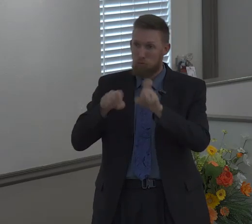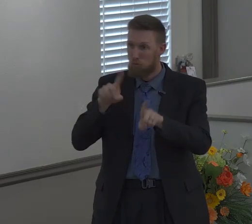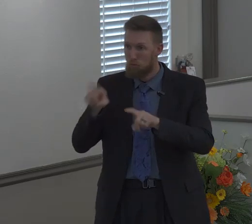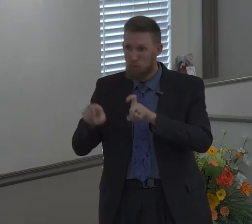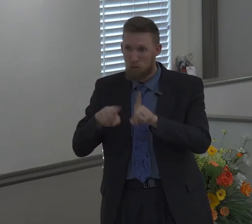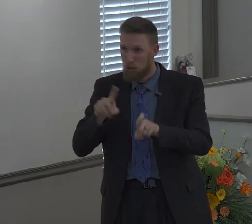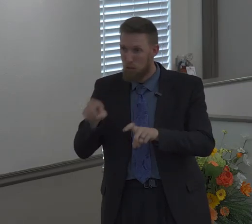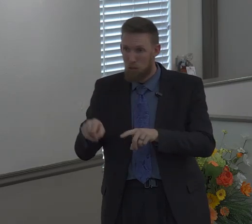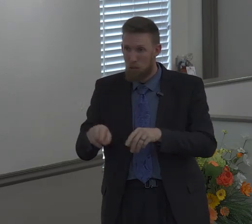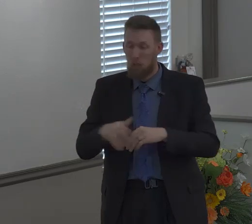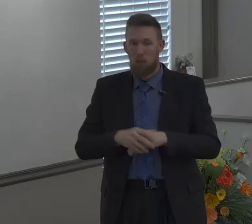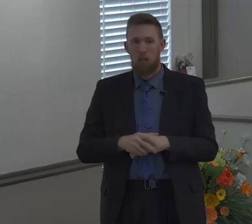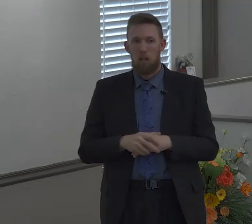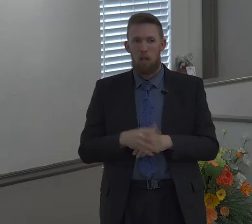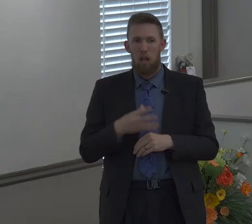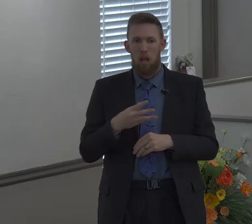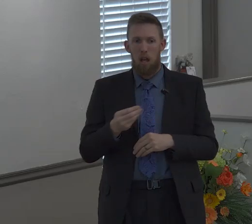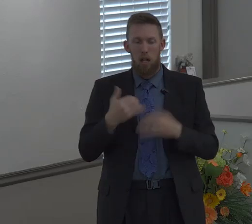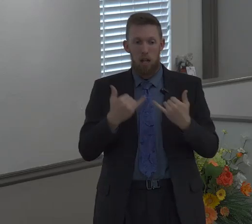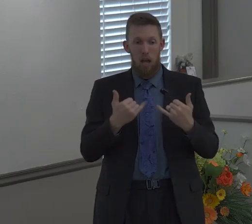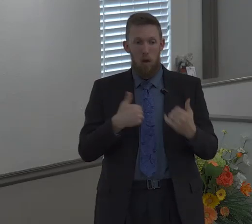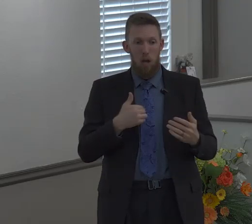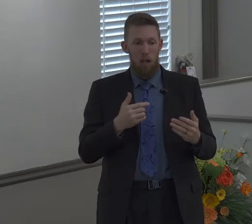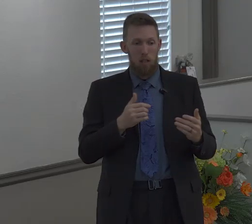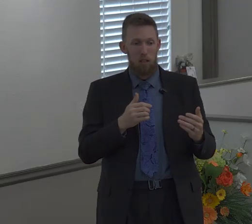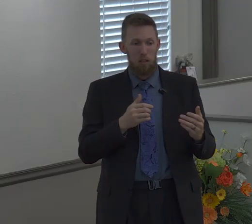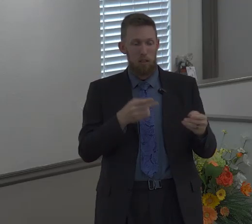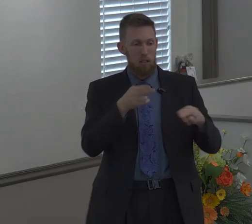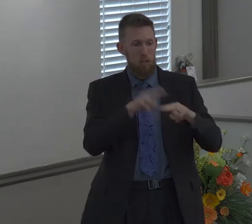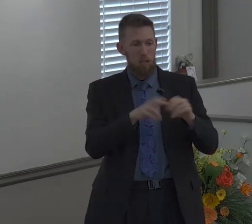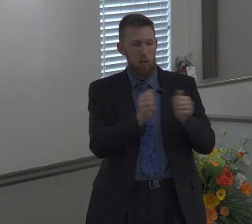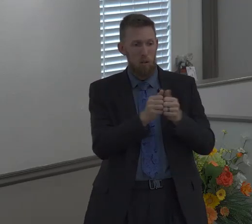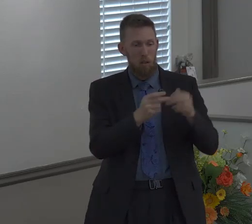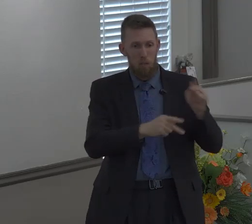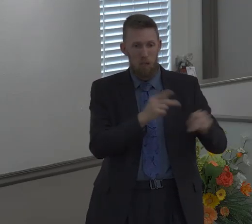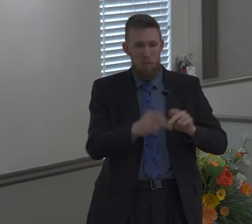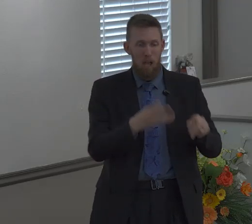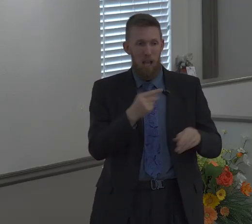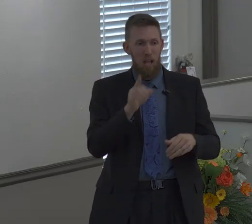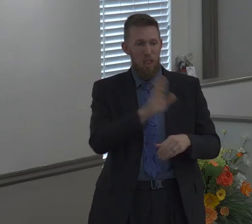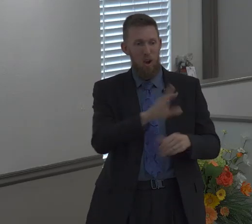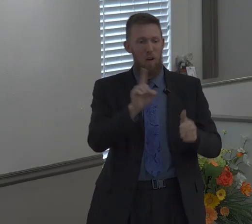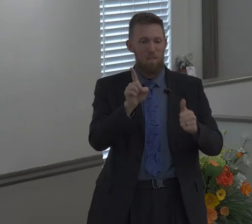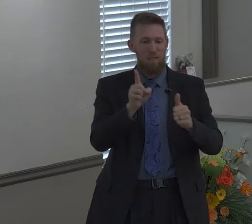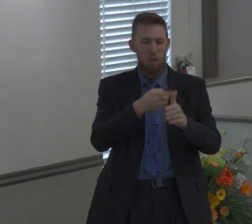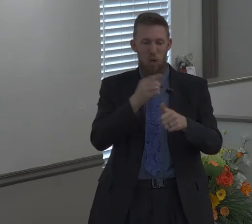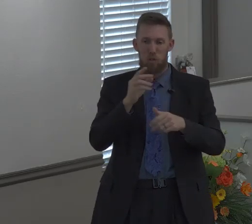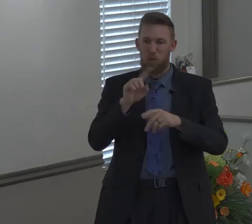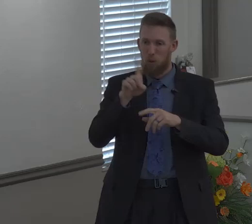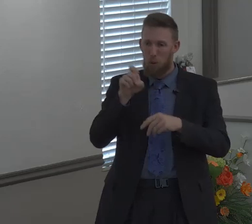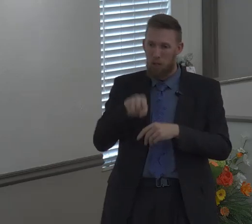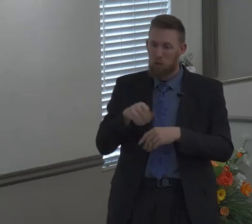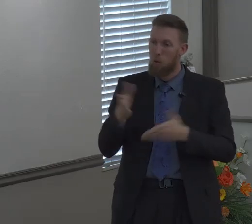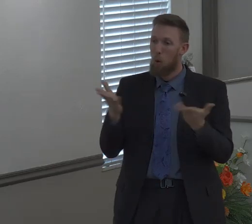Now I follow up with some people, the very first question I get asked is, what kind of music do you guys have?